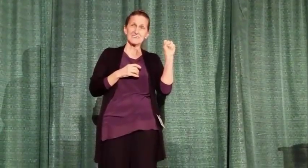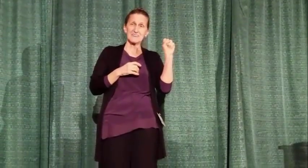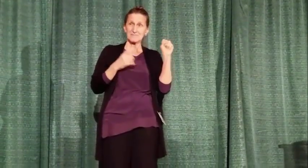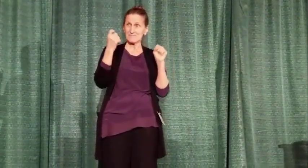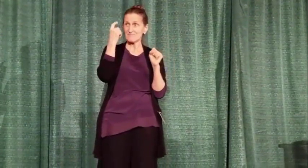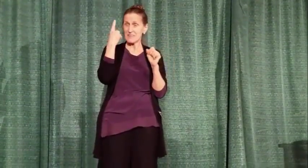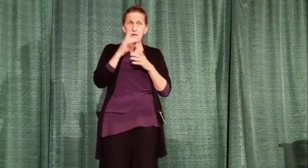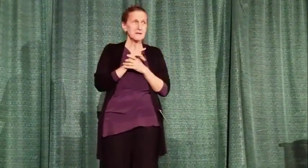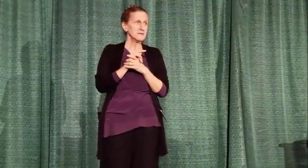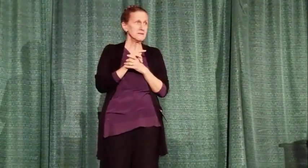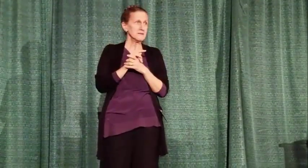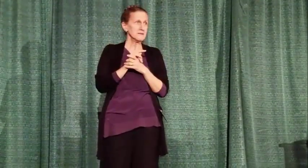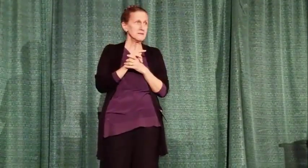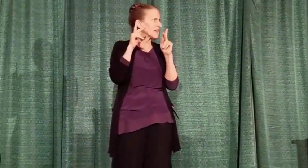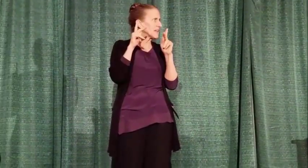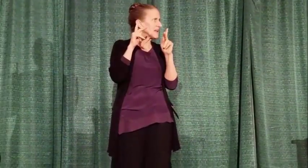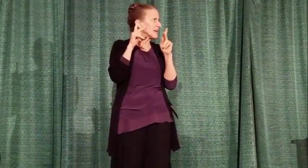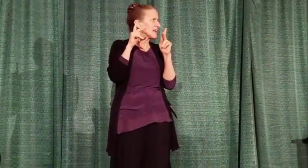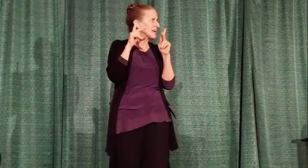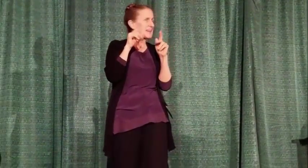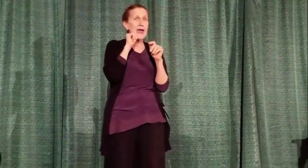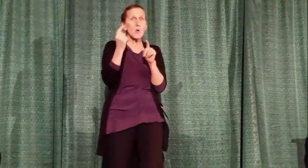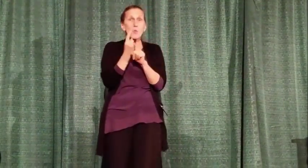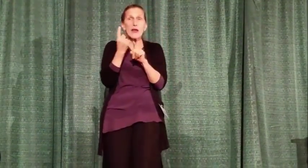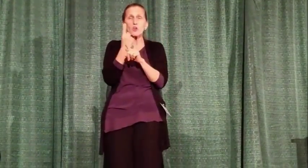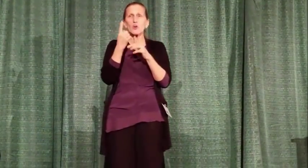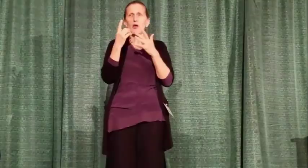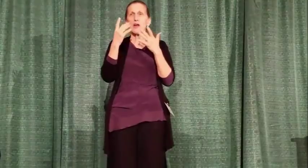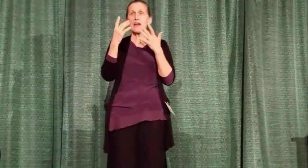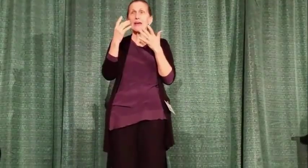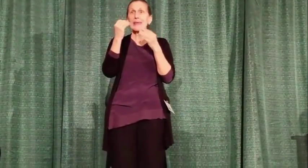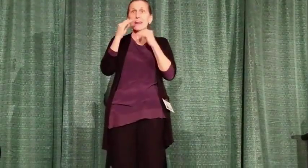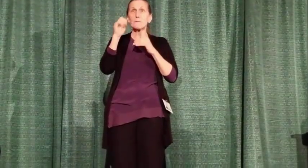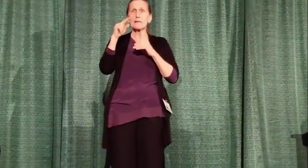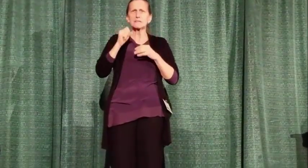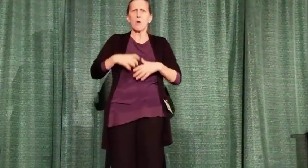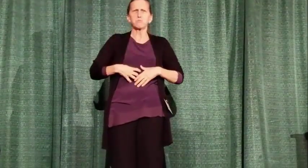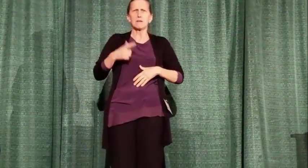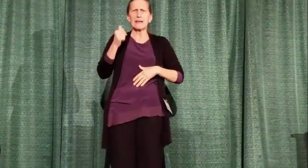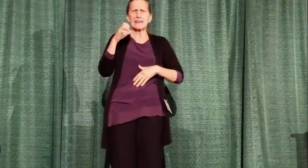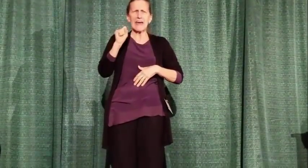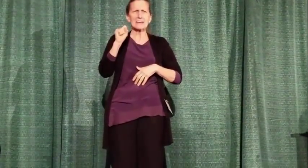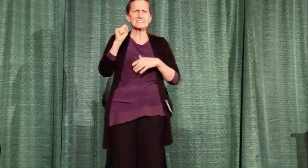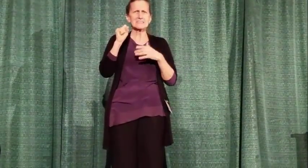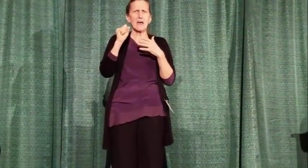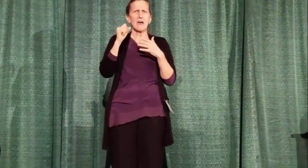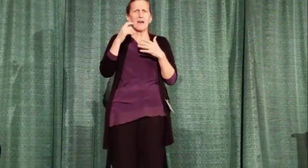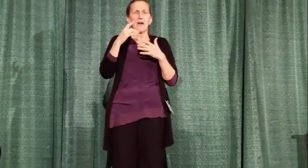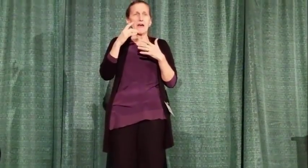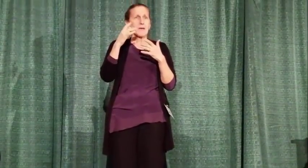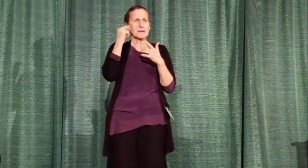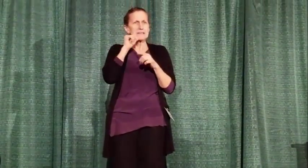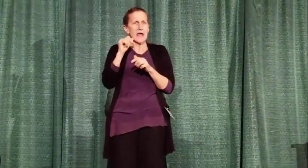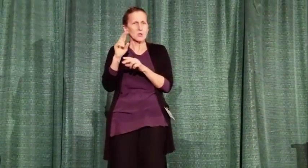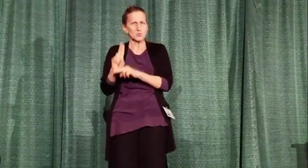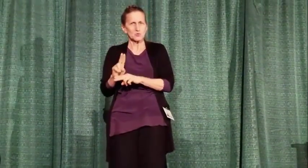Following us? That's why people that don't eat beans regularly, they're not used to building up the bacteria that the body utilizes to digest the beans. If you eat beans all the time, every single day, you don't